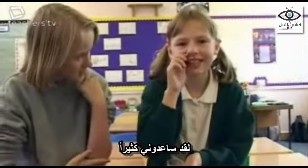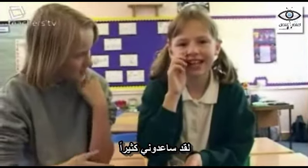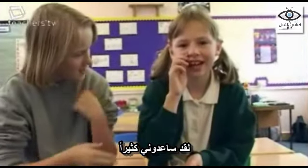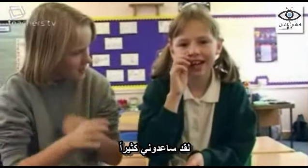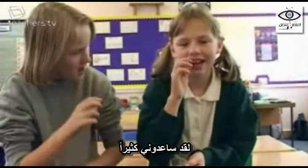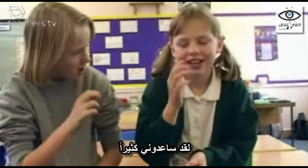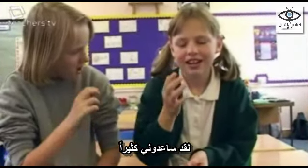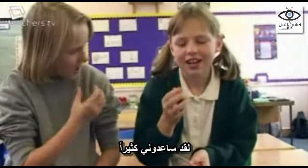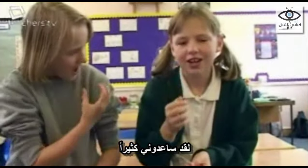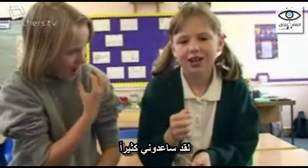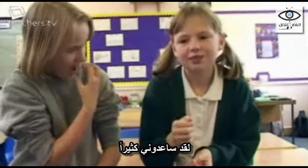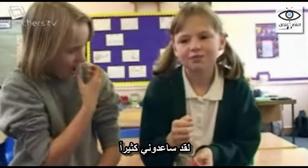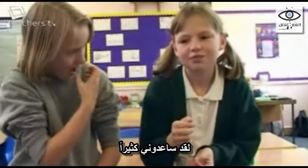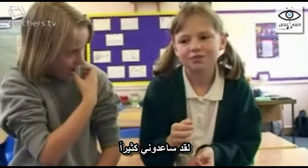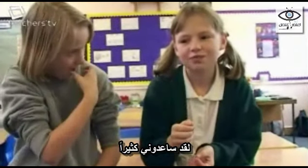biscuits,